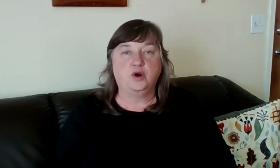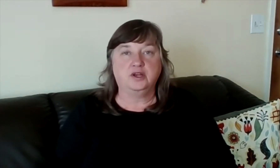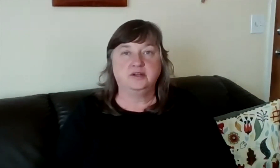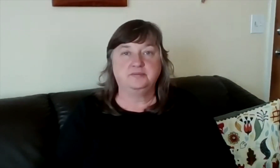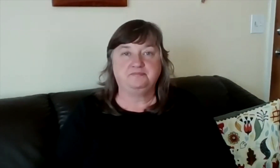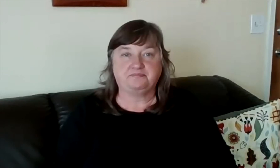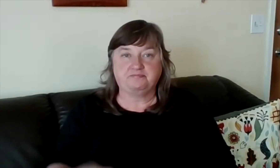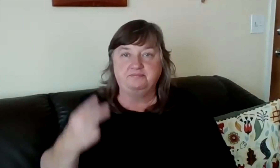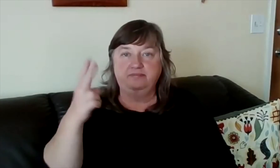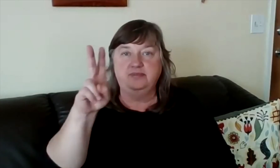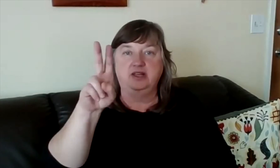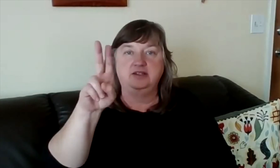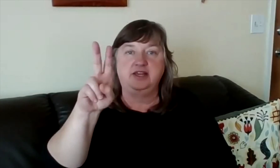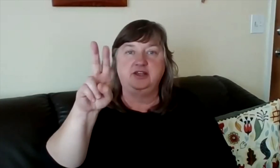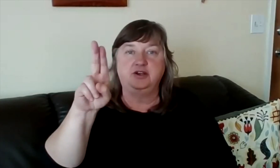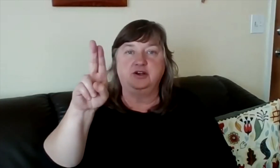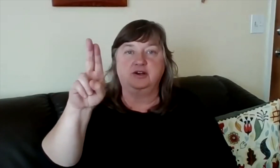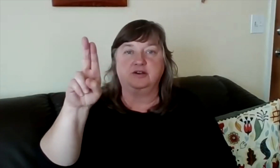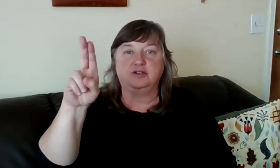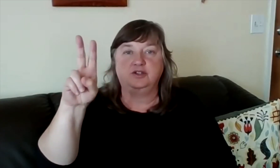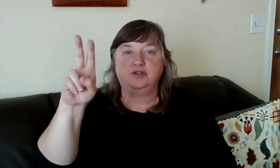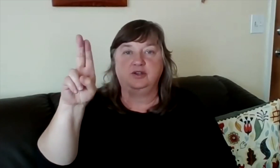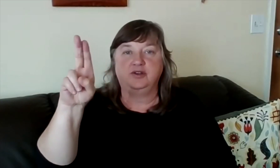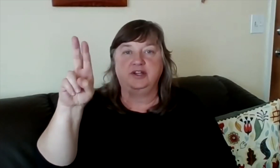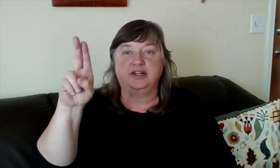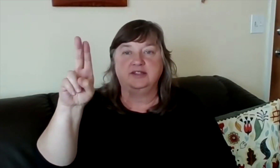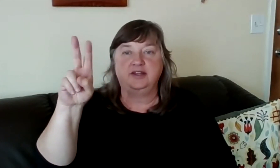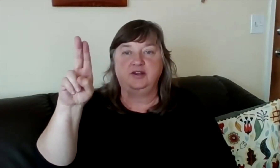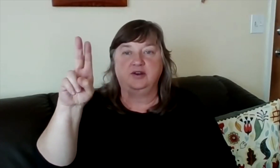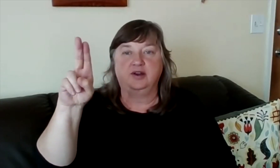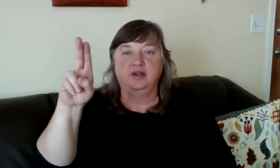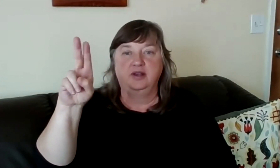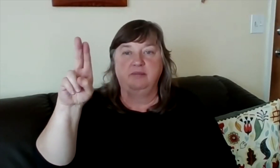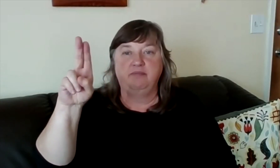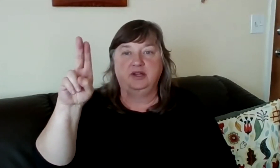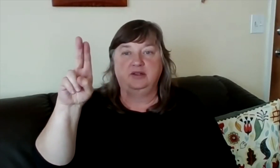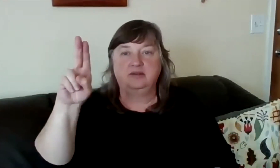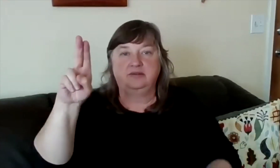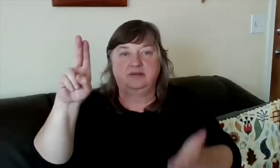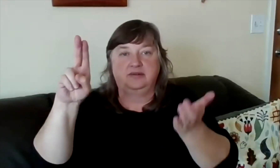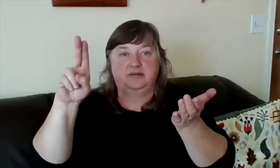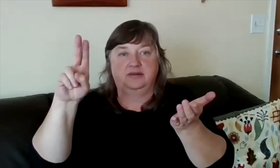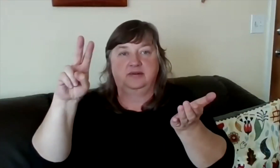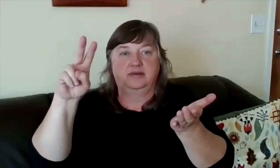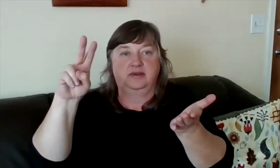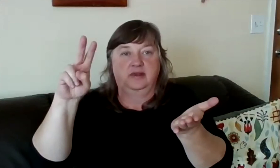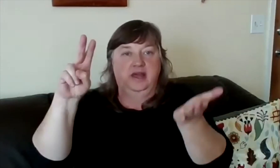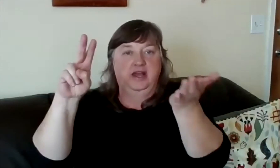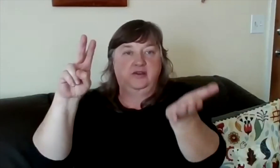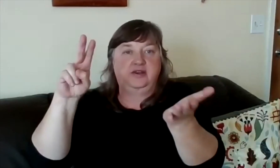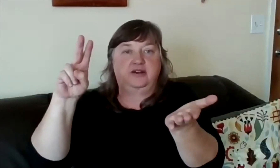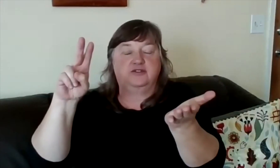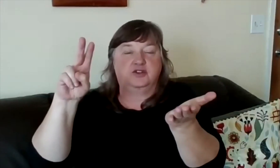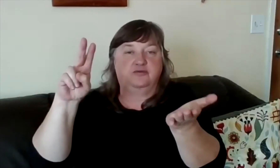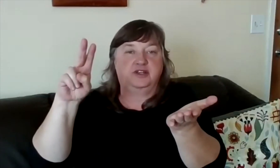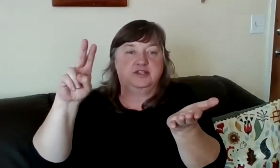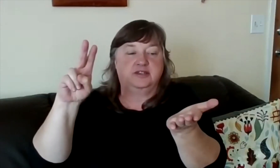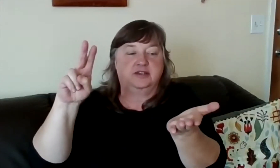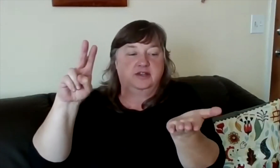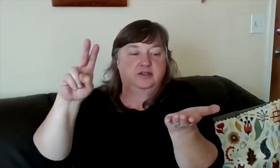Fork. Take your index in your middle, and you need a surface. So